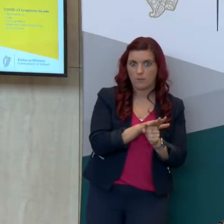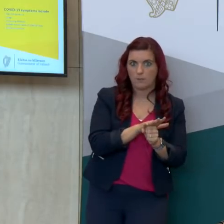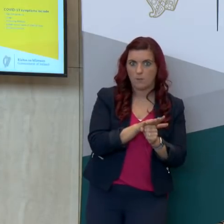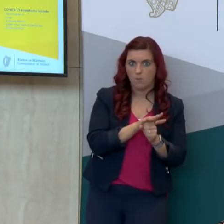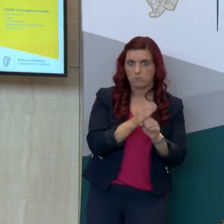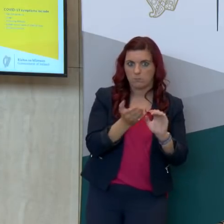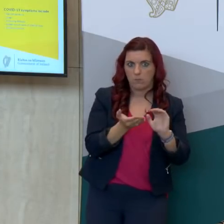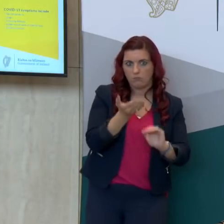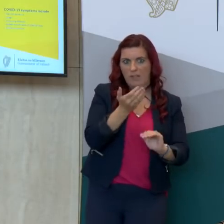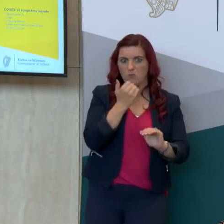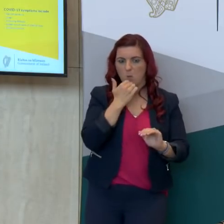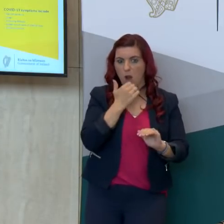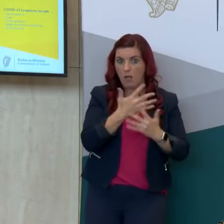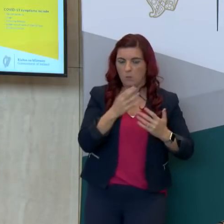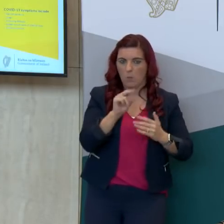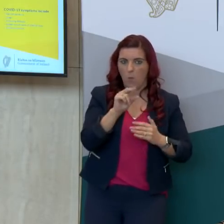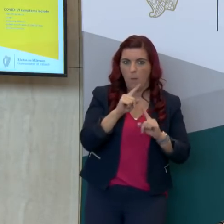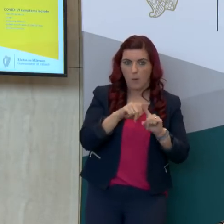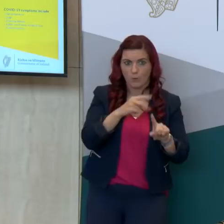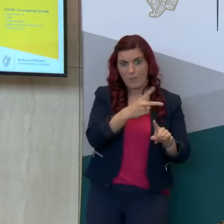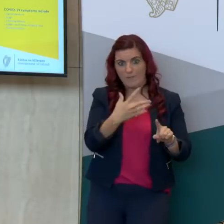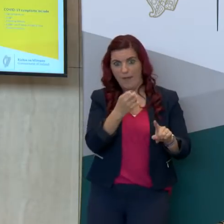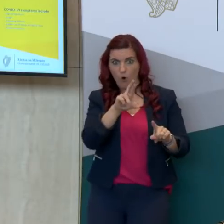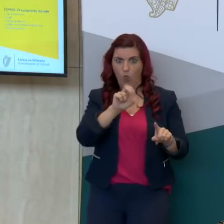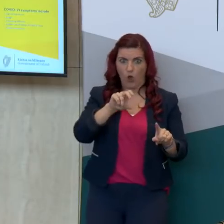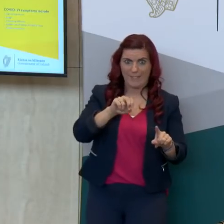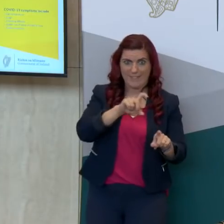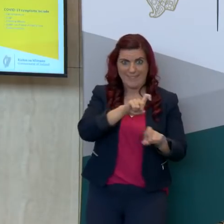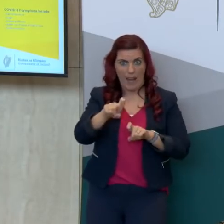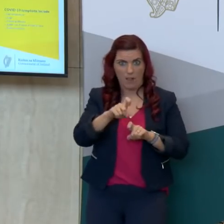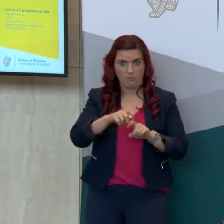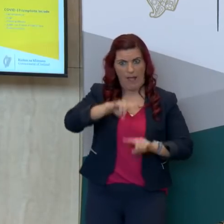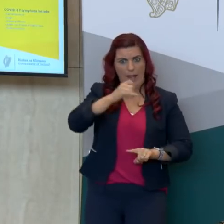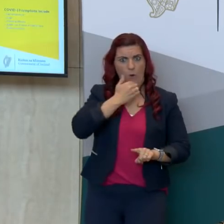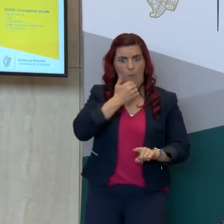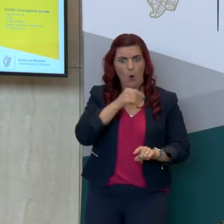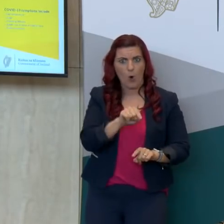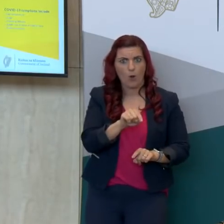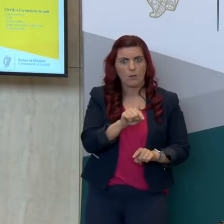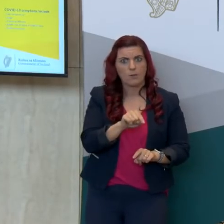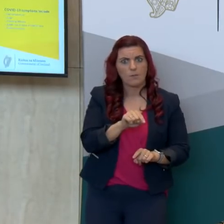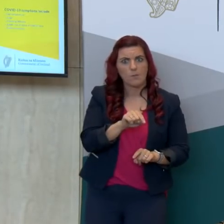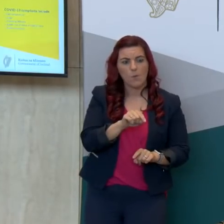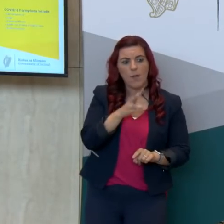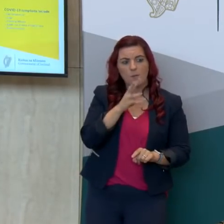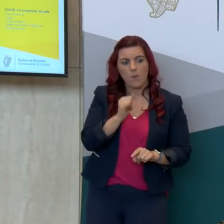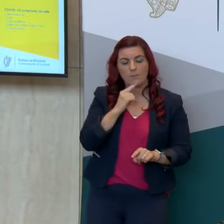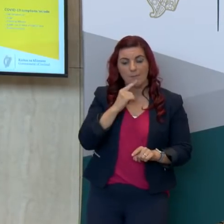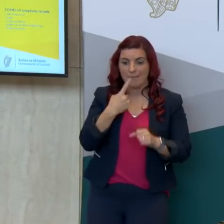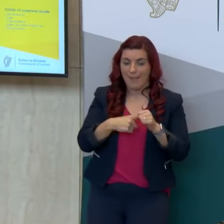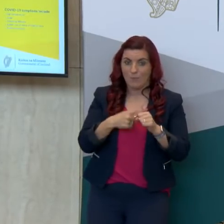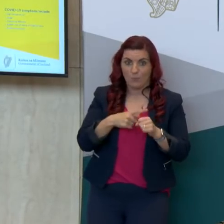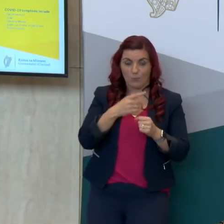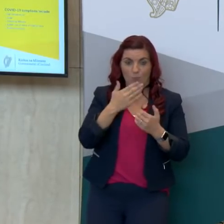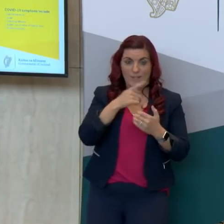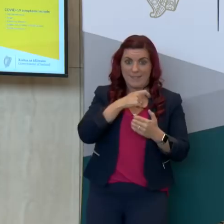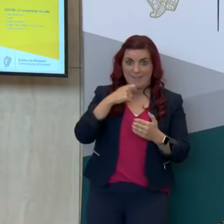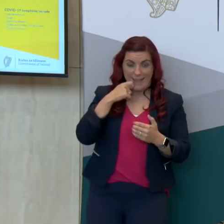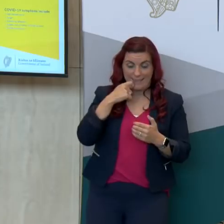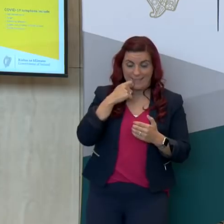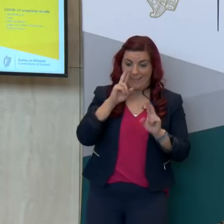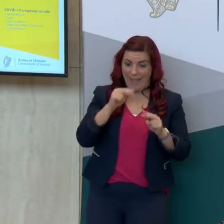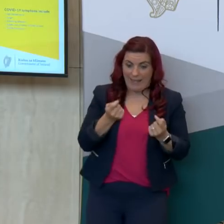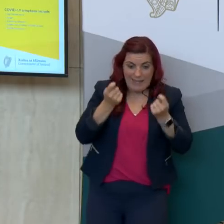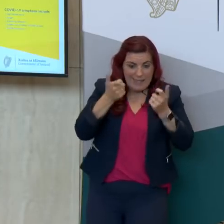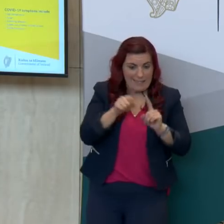substantially. But 25 or 30 cases in any setting is substantial, and again demonstrates the extent to which this disease can and